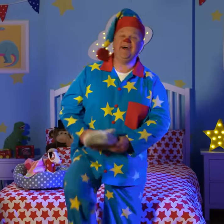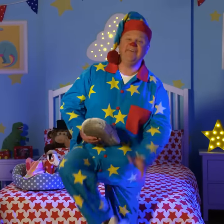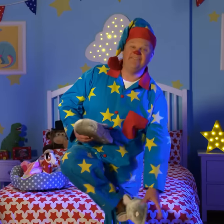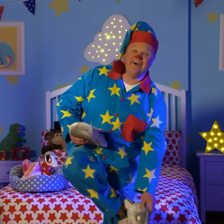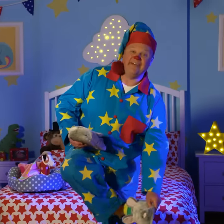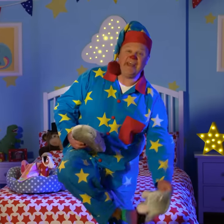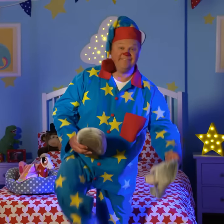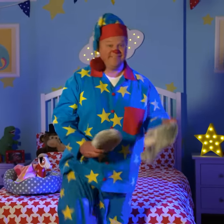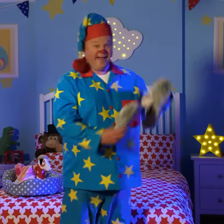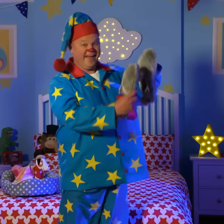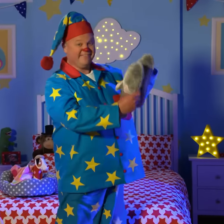don't worry. I will.